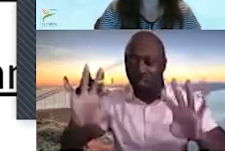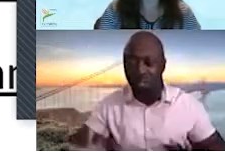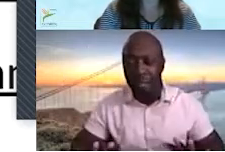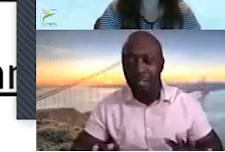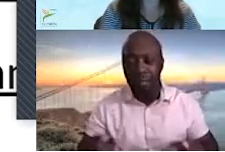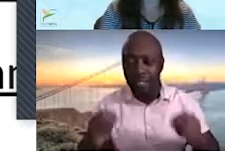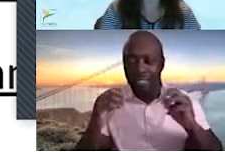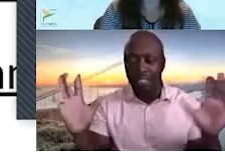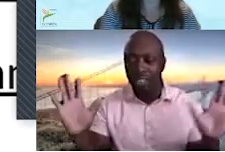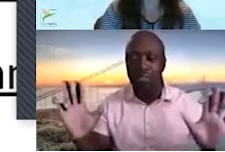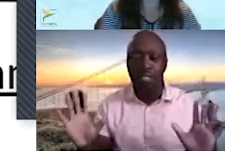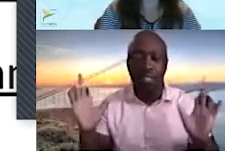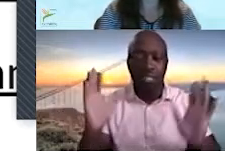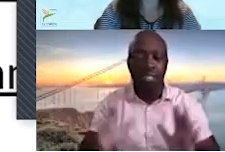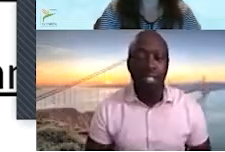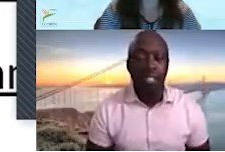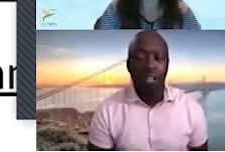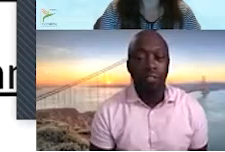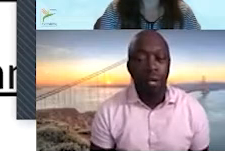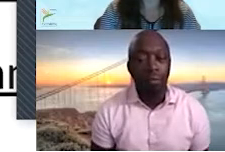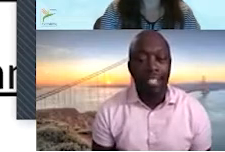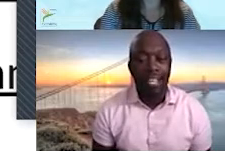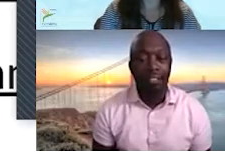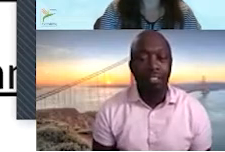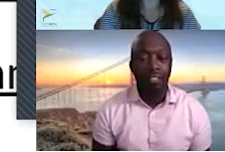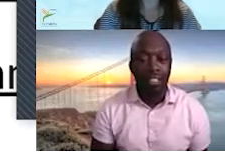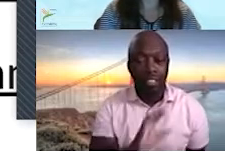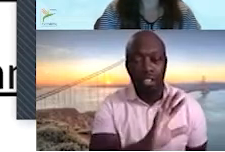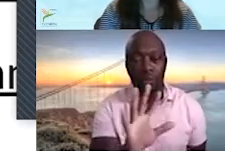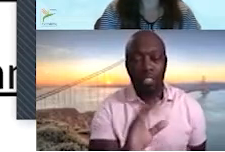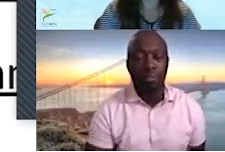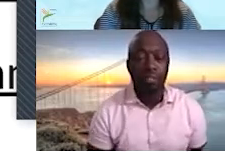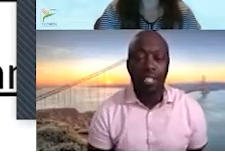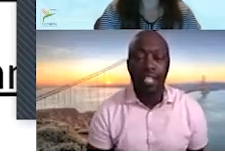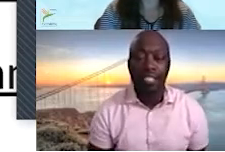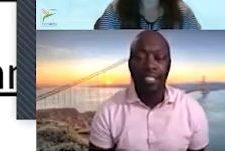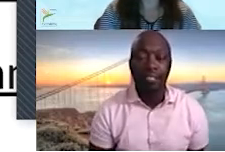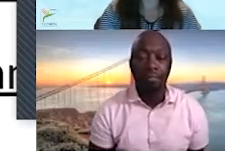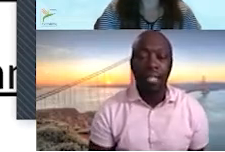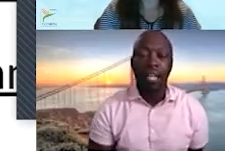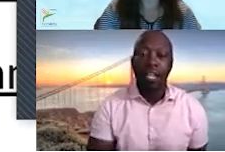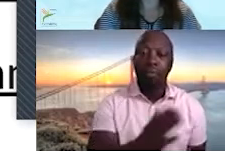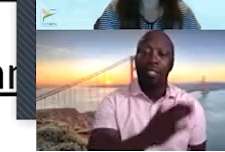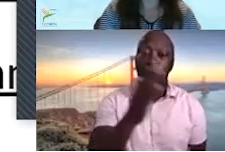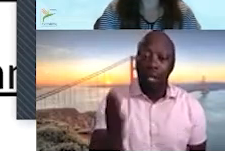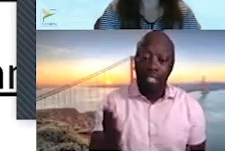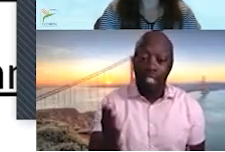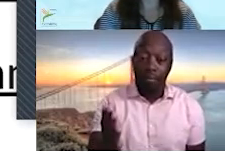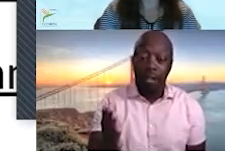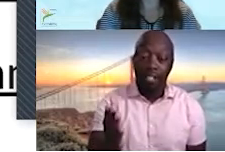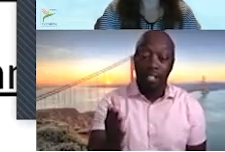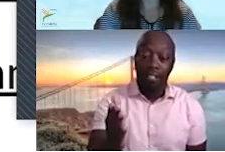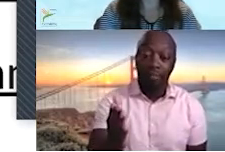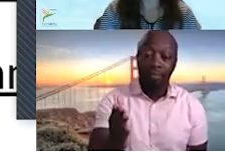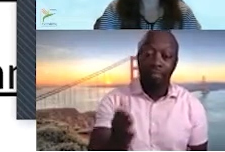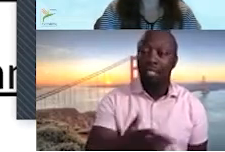all the vocabulary, but that's just too much to overwhelm right now. So just start out with these few signs. And when the 1 year